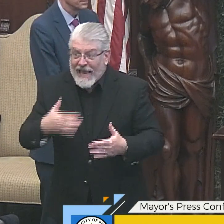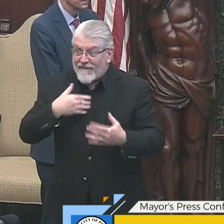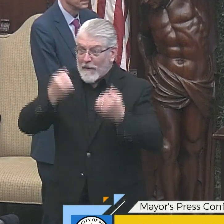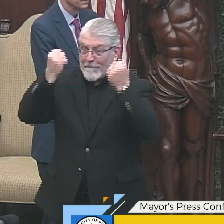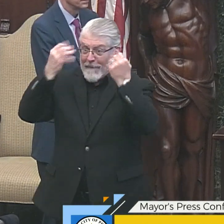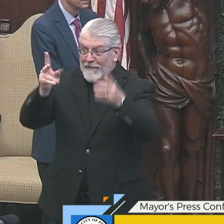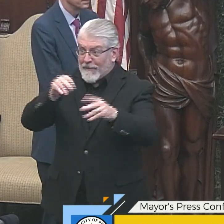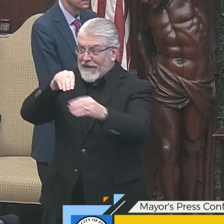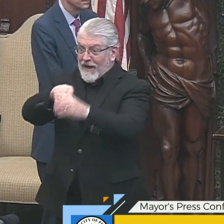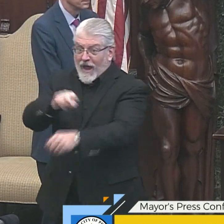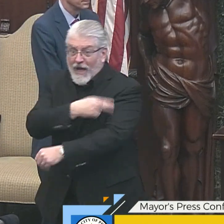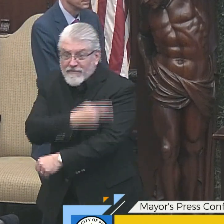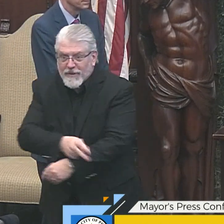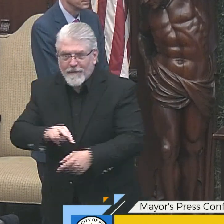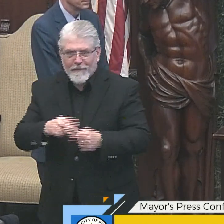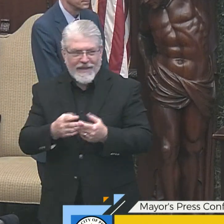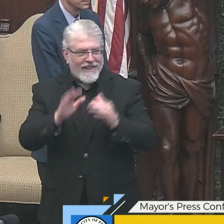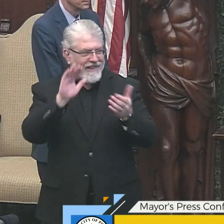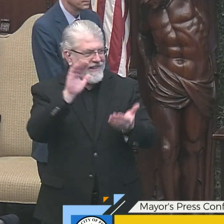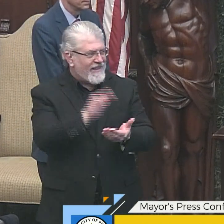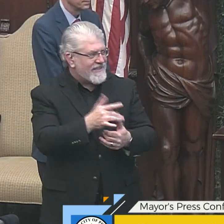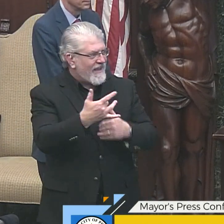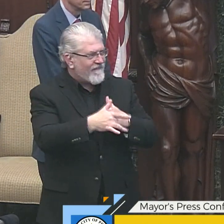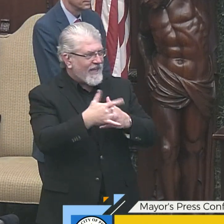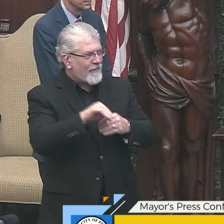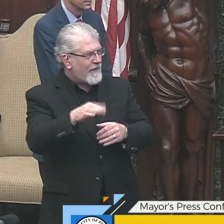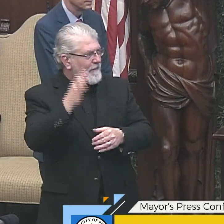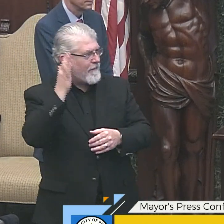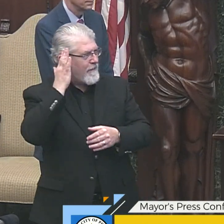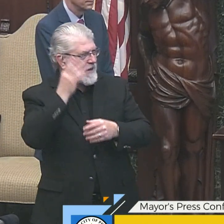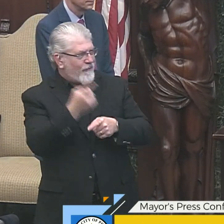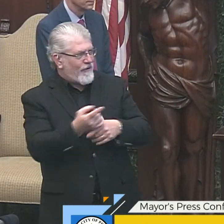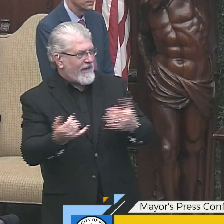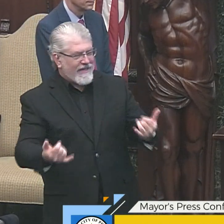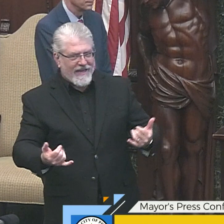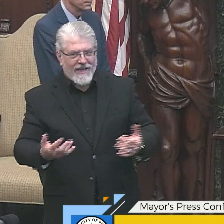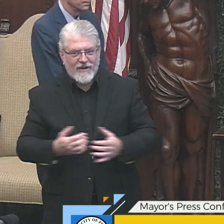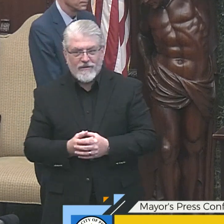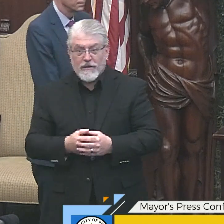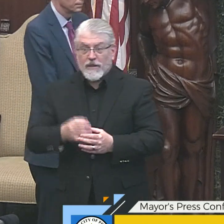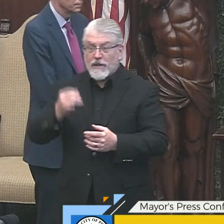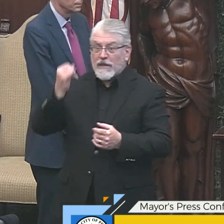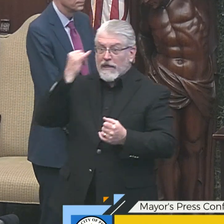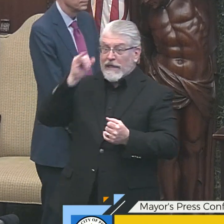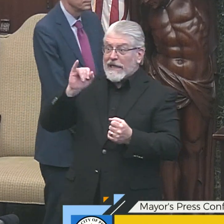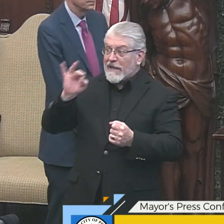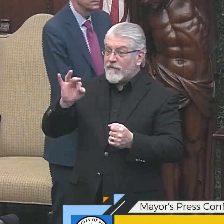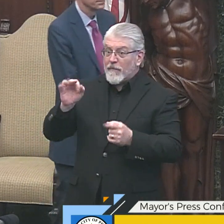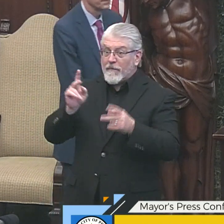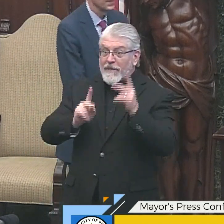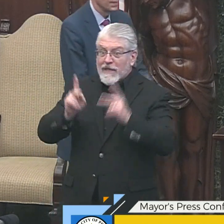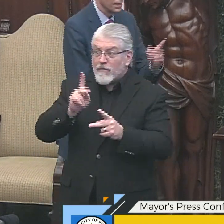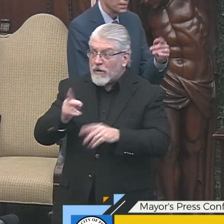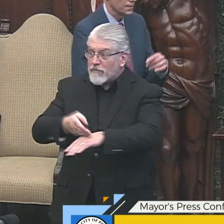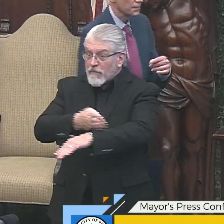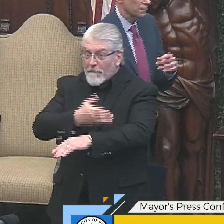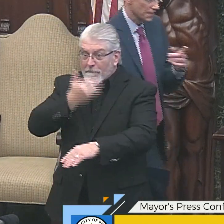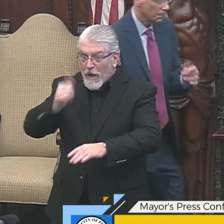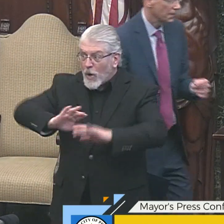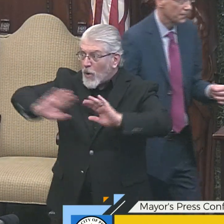If they can get people better on other illnesses and get them out and empty those beds, they'll be available. So it's kind of a fluid situation.